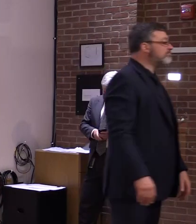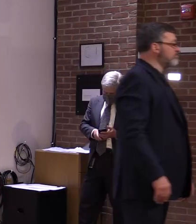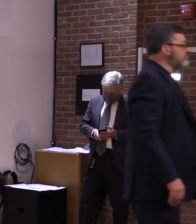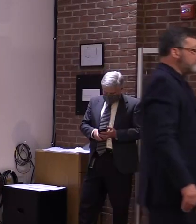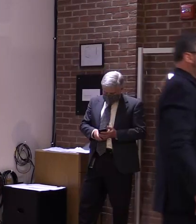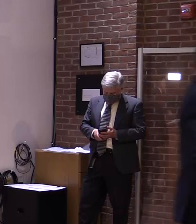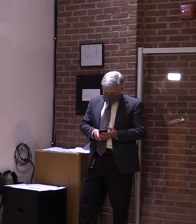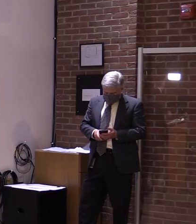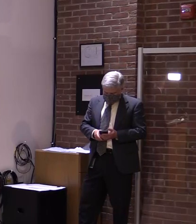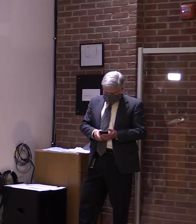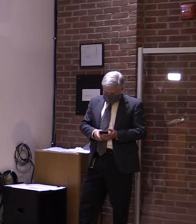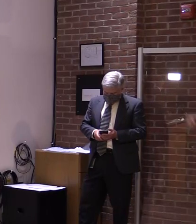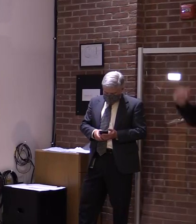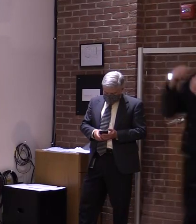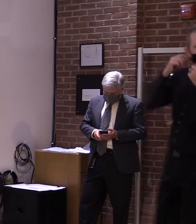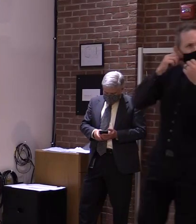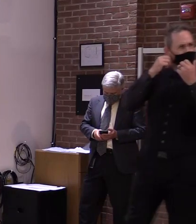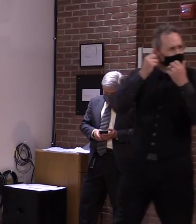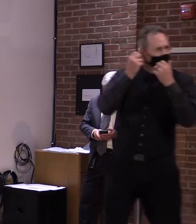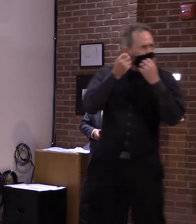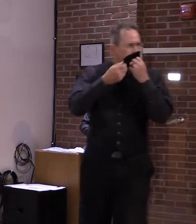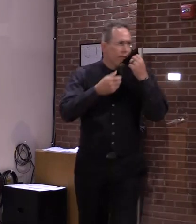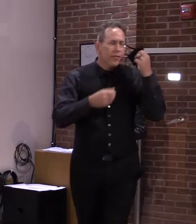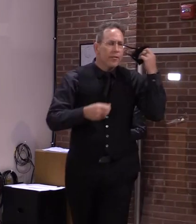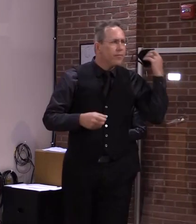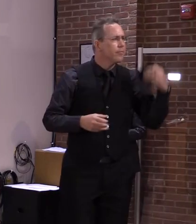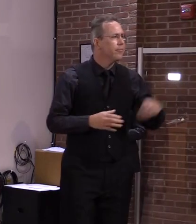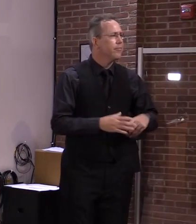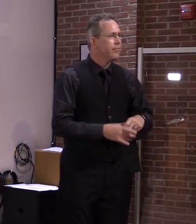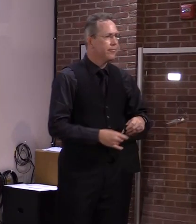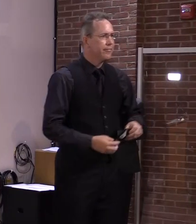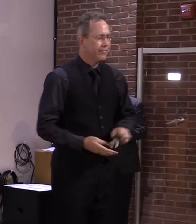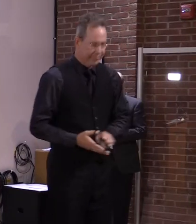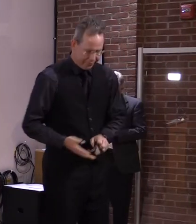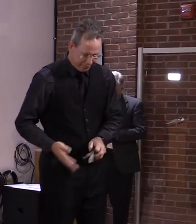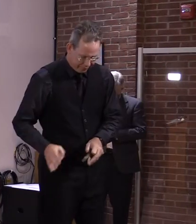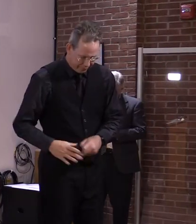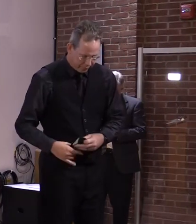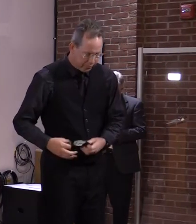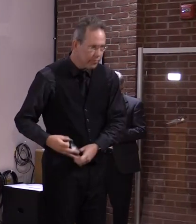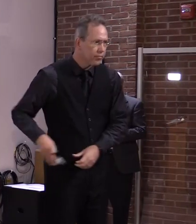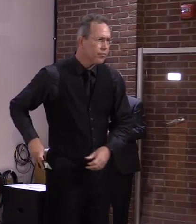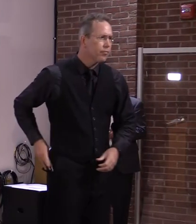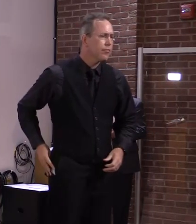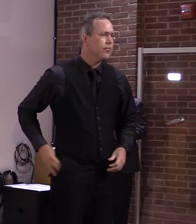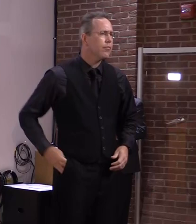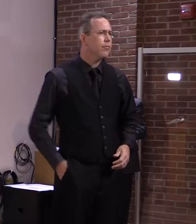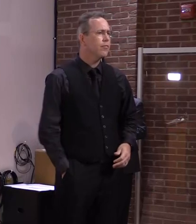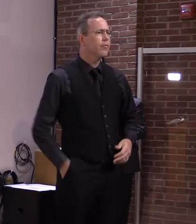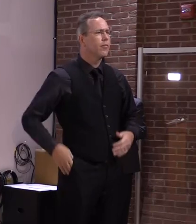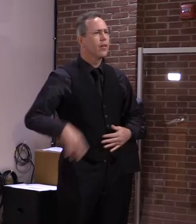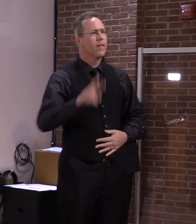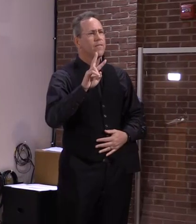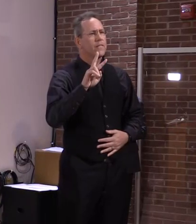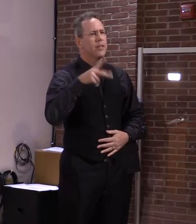Secretary French, you said that in-person learning among high school students is up, it has doubled